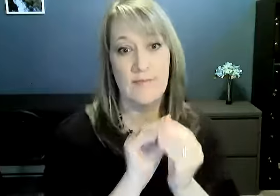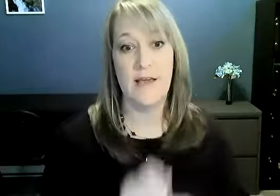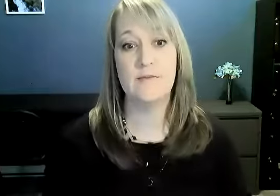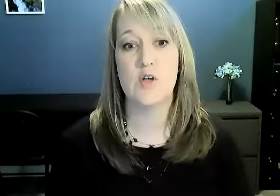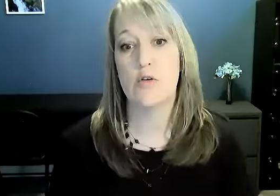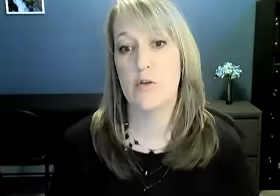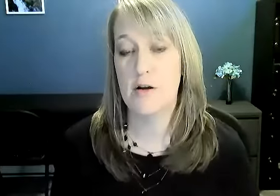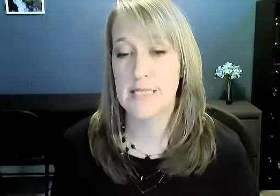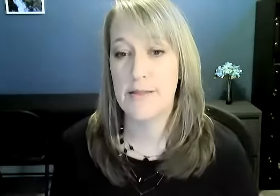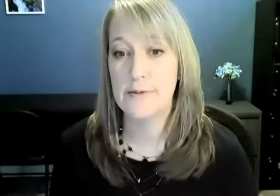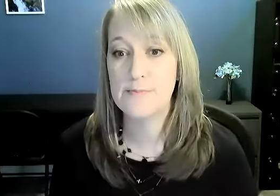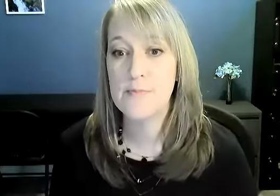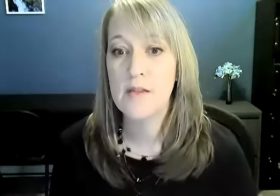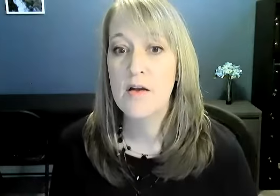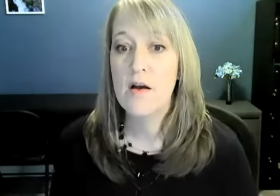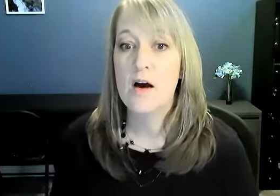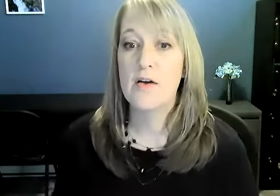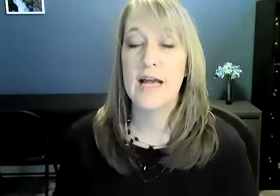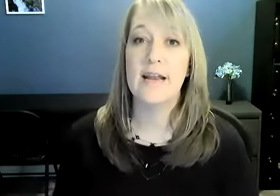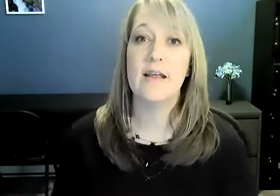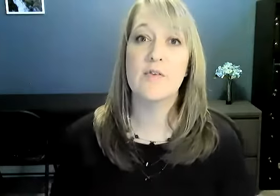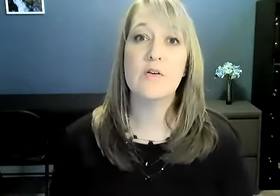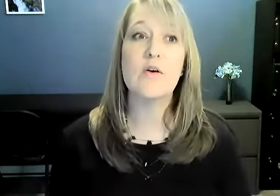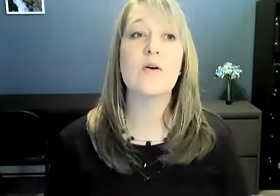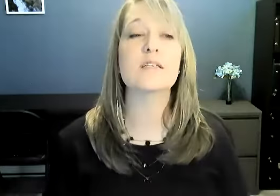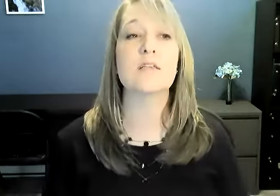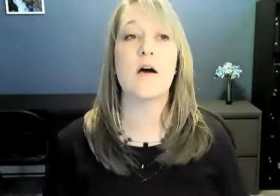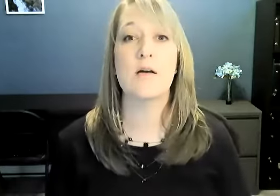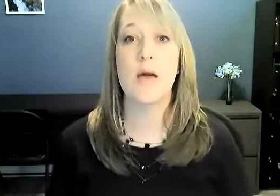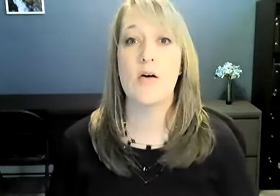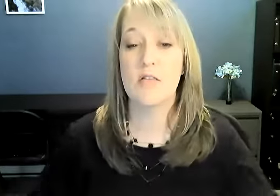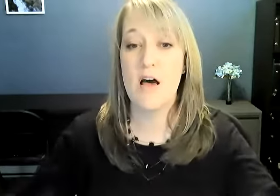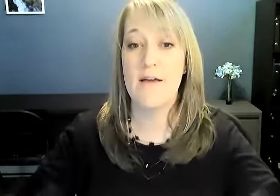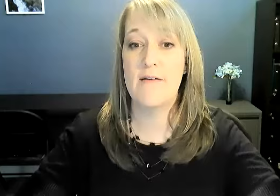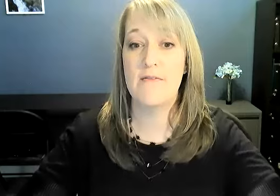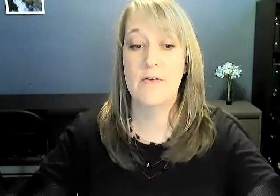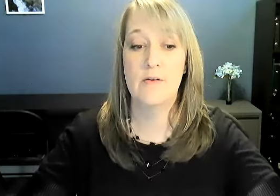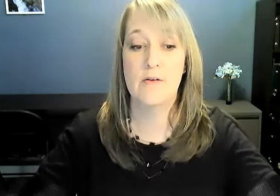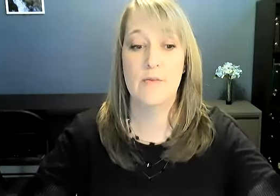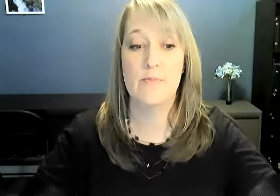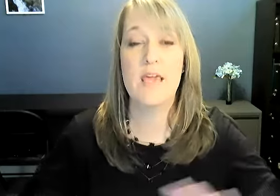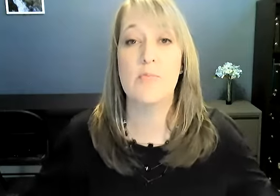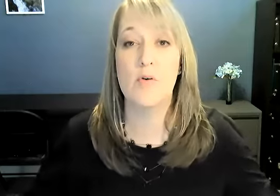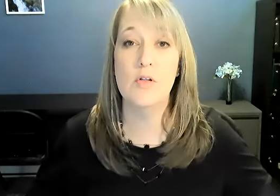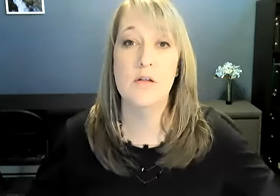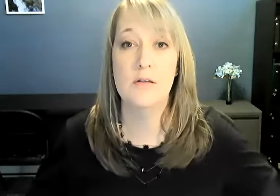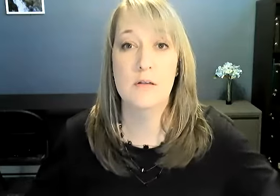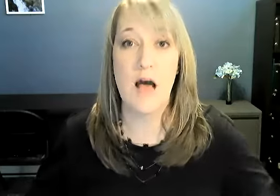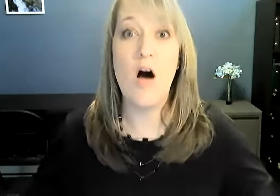Okay, total or all together. All right, if you're going to talk about a lot of people, all